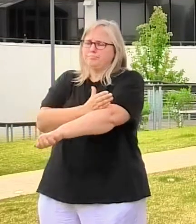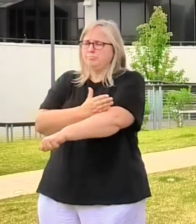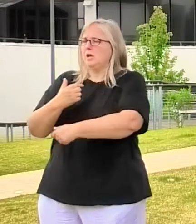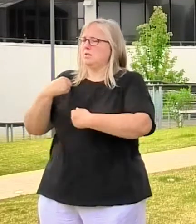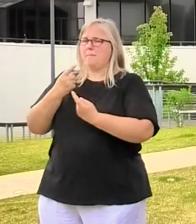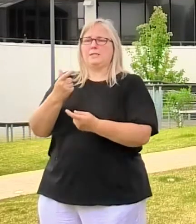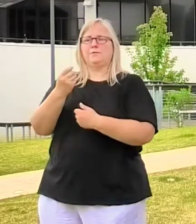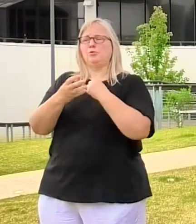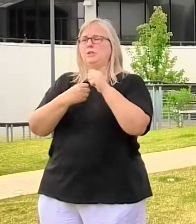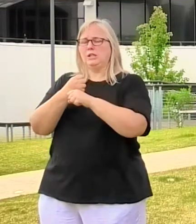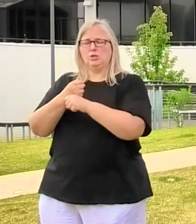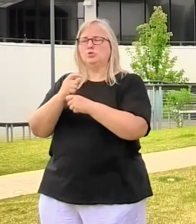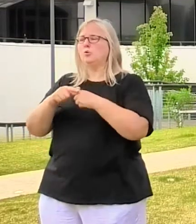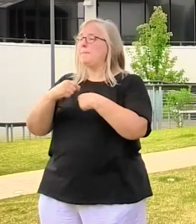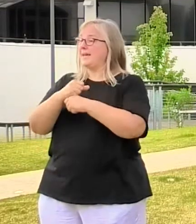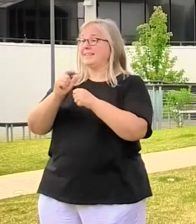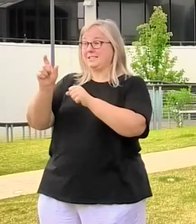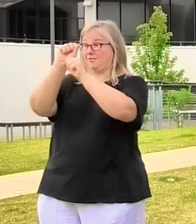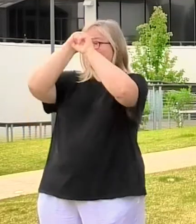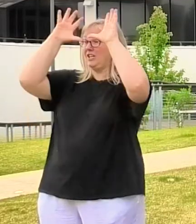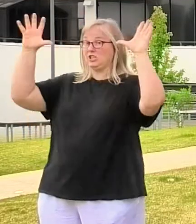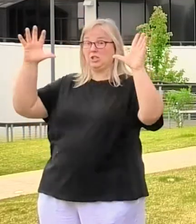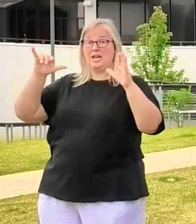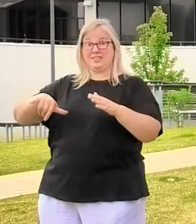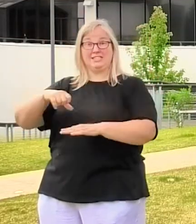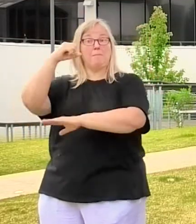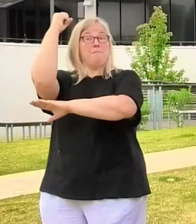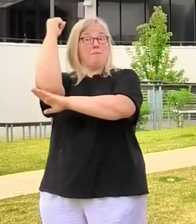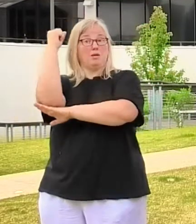make this vision, this monument, a reality.